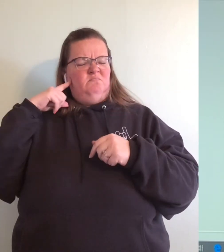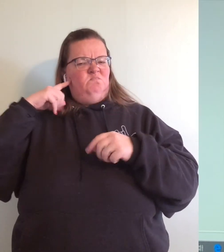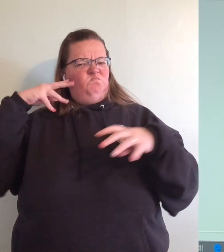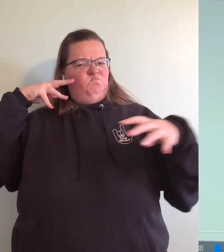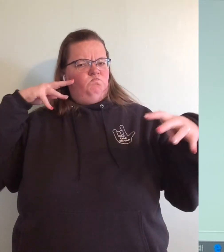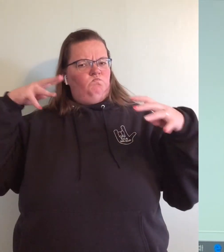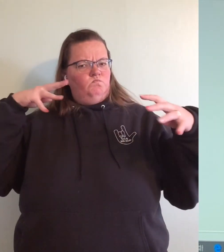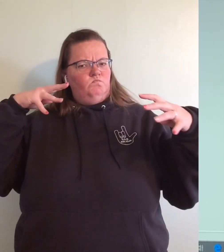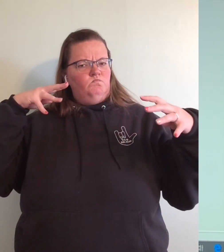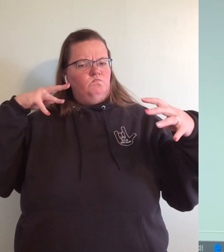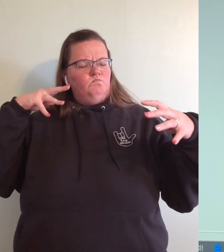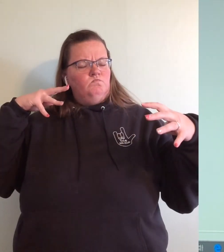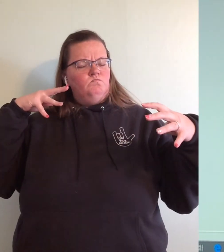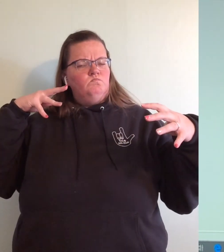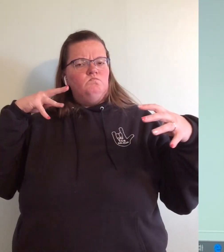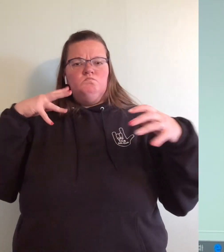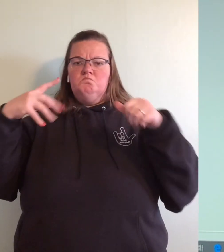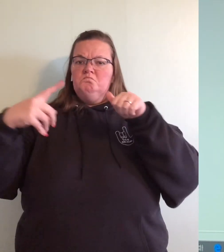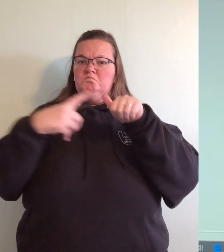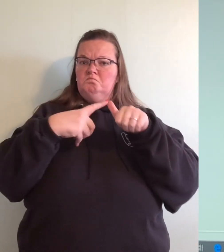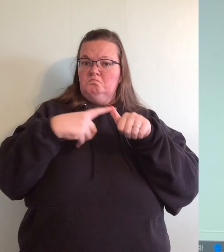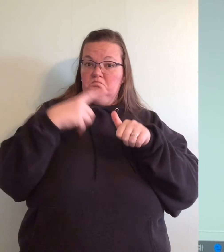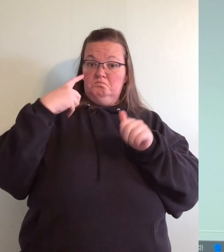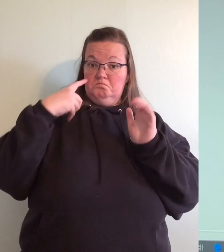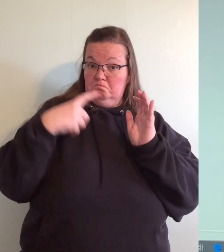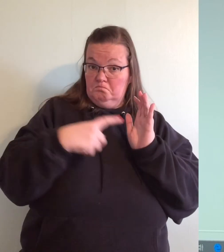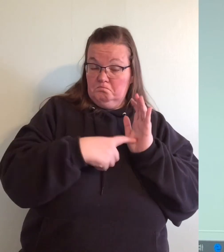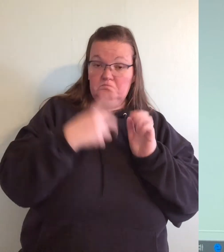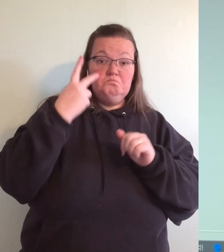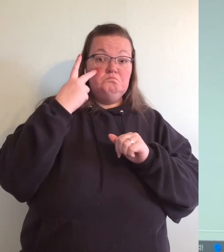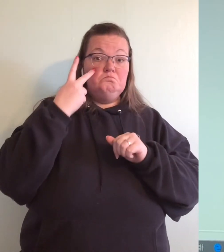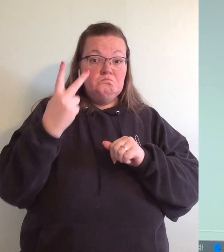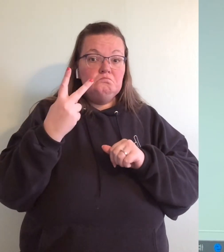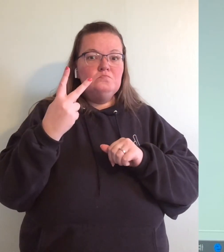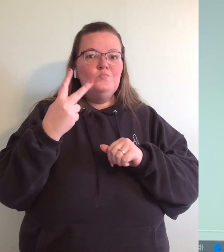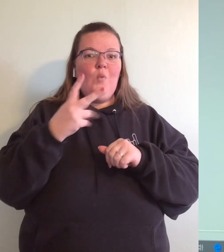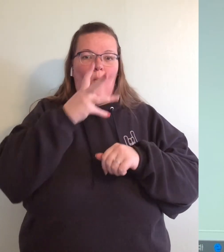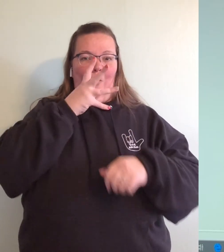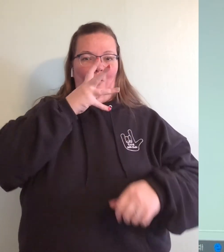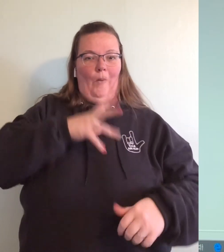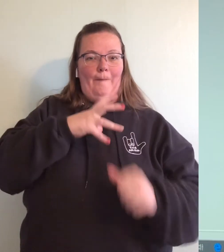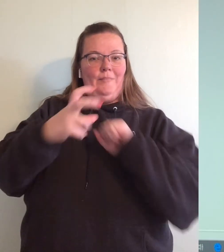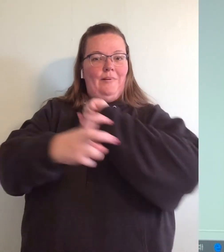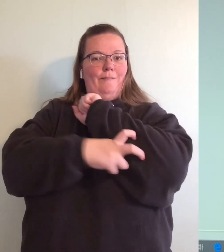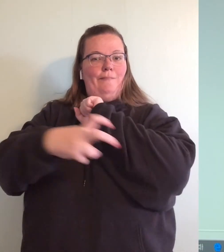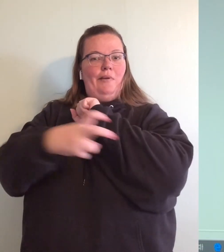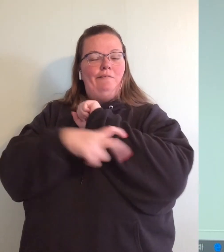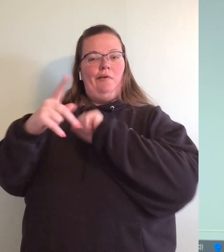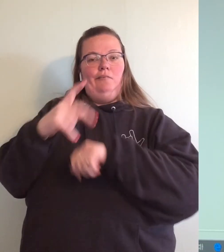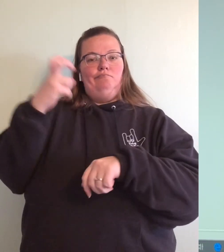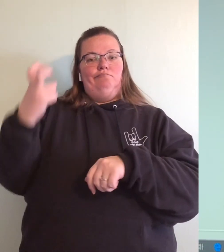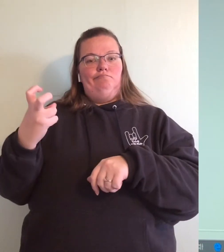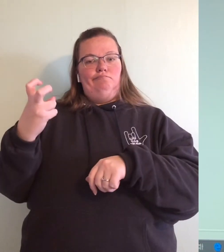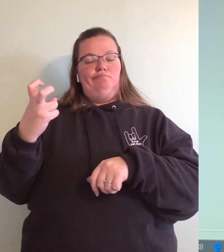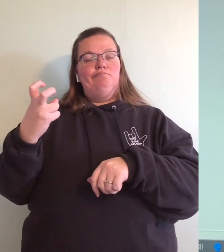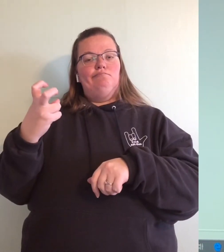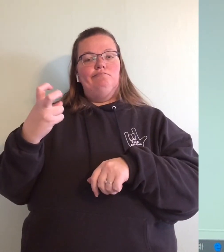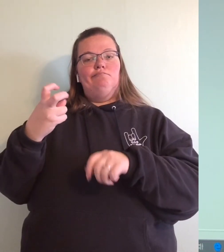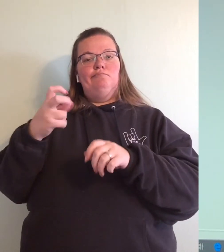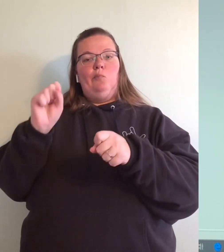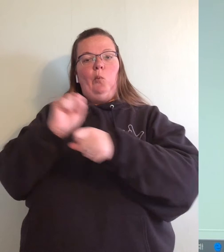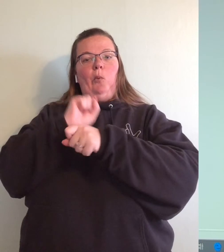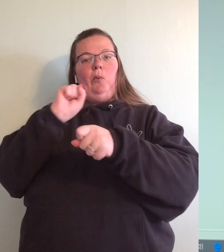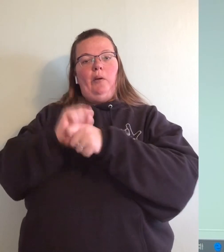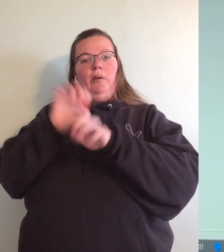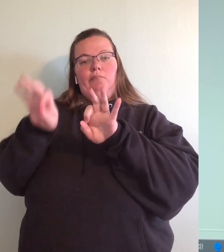sound, and the first thing she saw was a kind-looking old she-beaver sitting in the corner, with a thread in her mouth